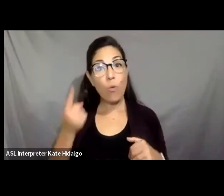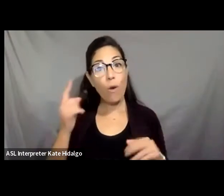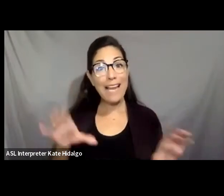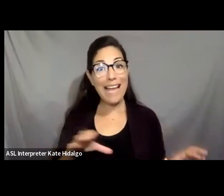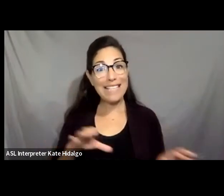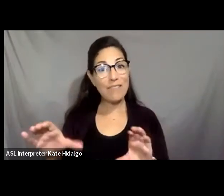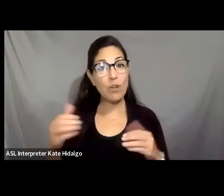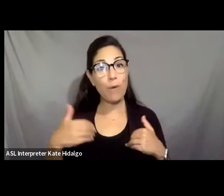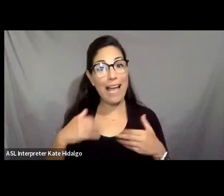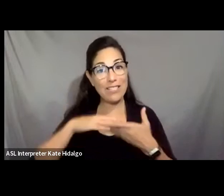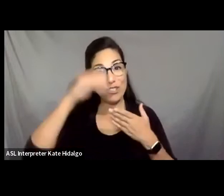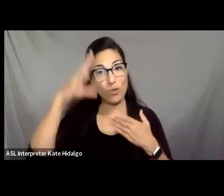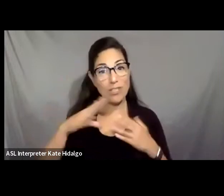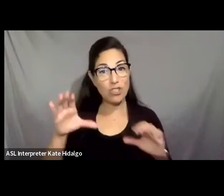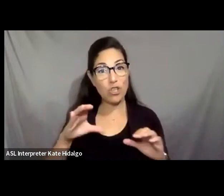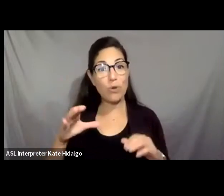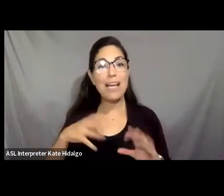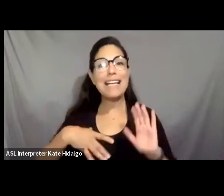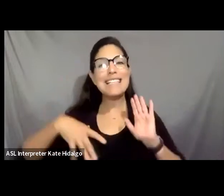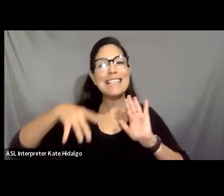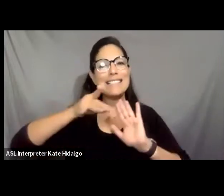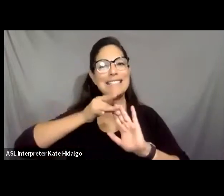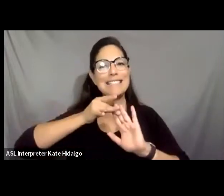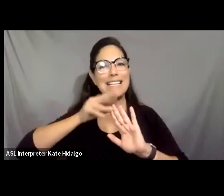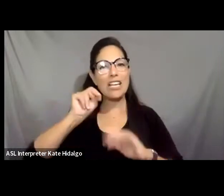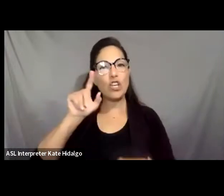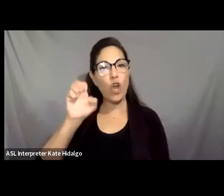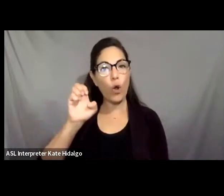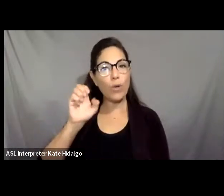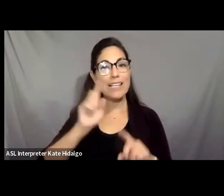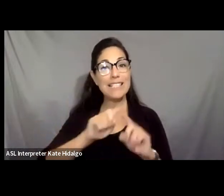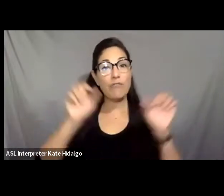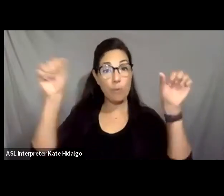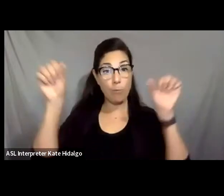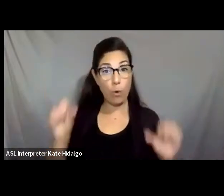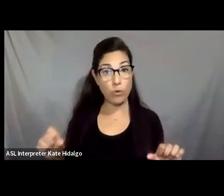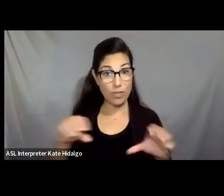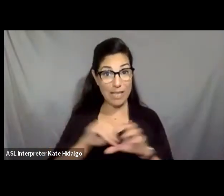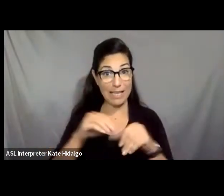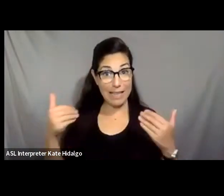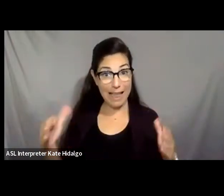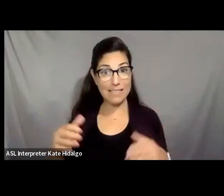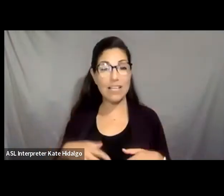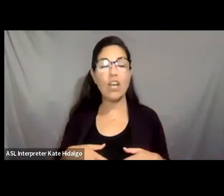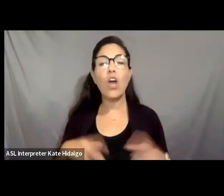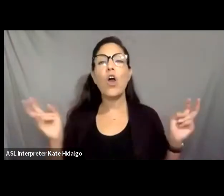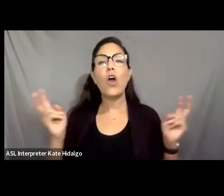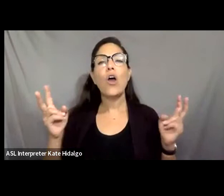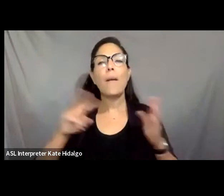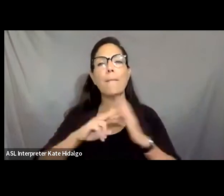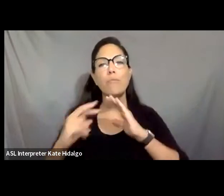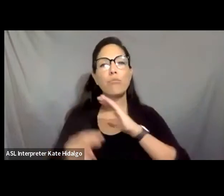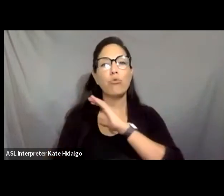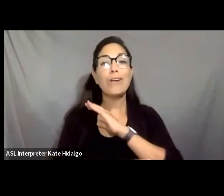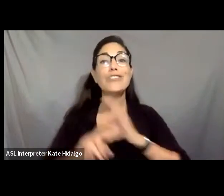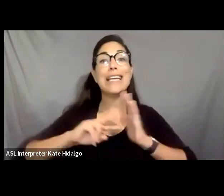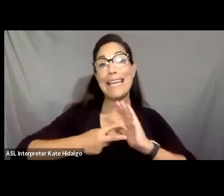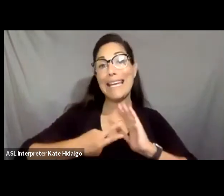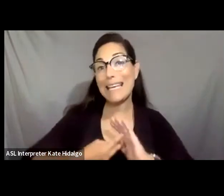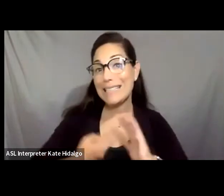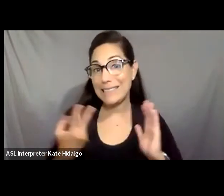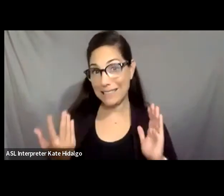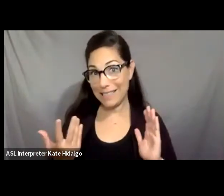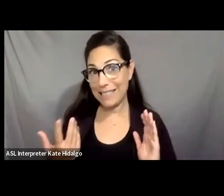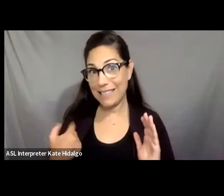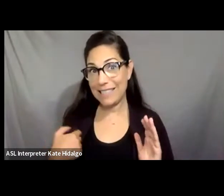activities we had students do is take a sticky note and put it on different posters in their classes, like Bridge is. So some of the things our